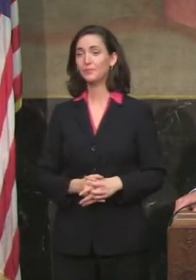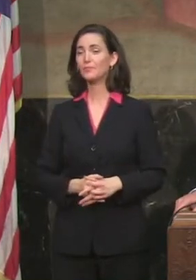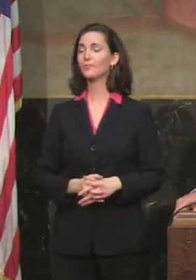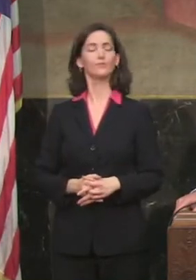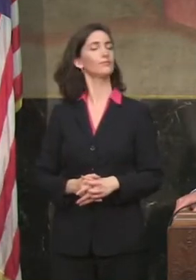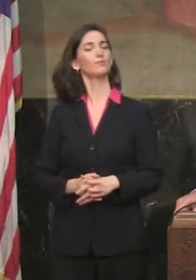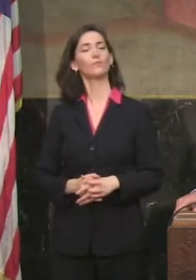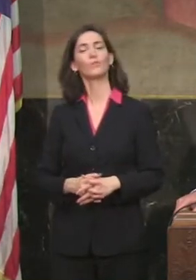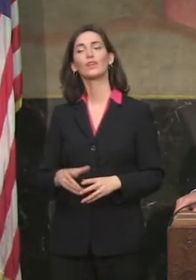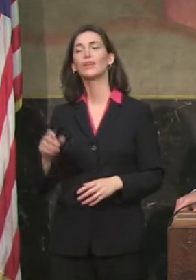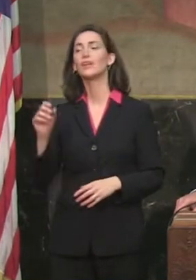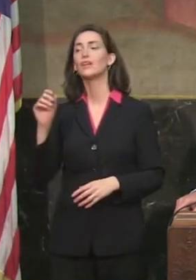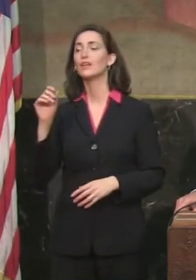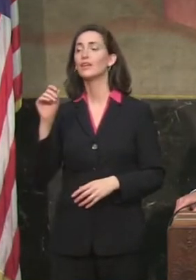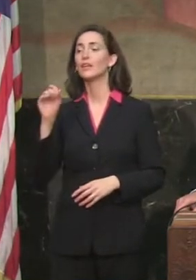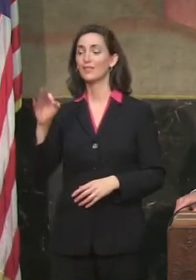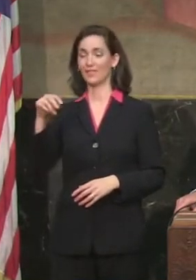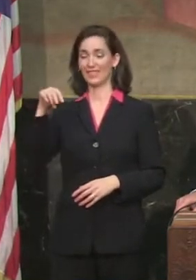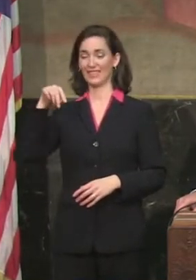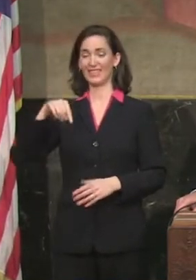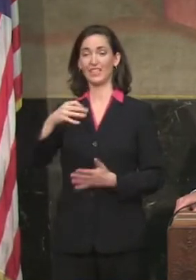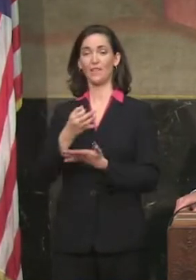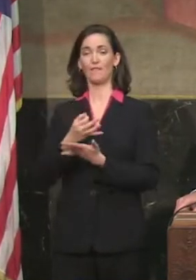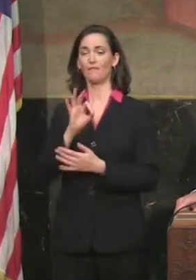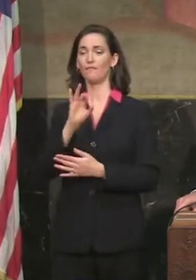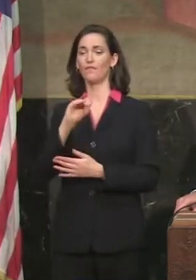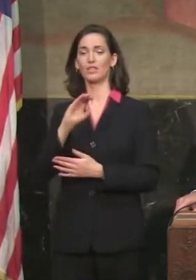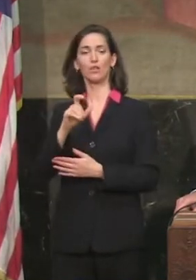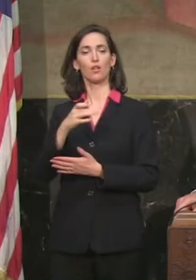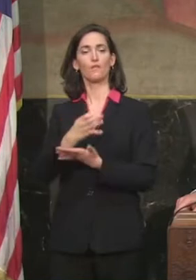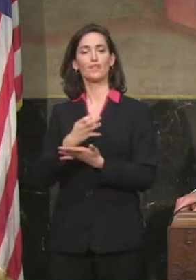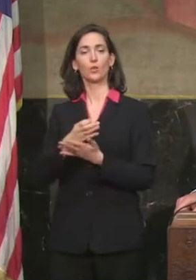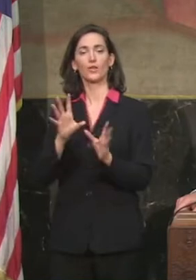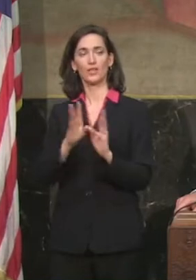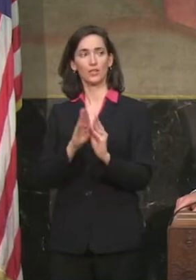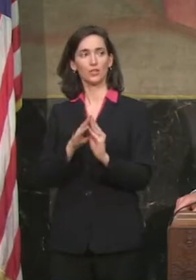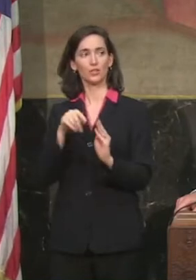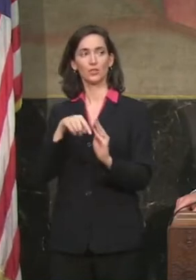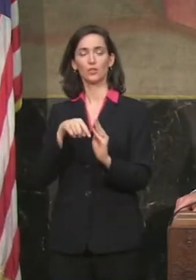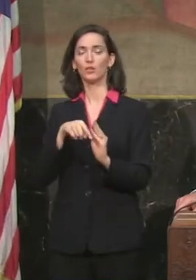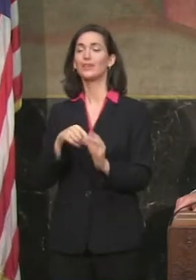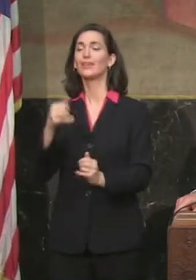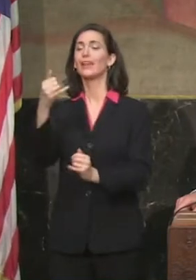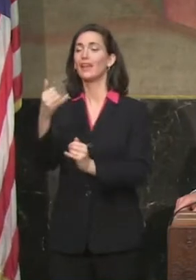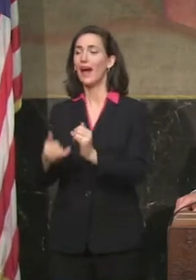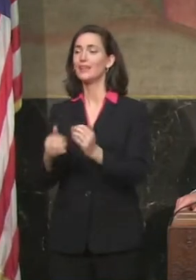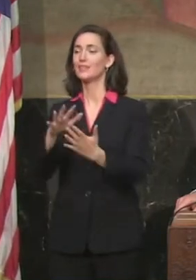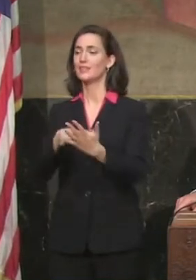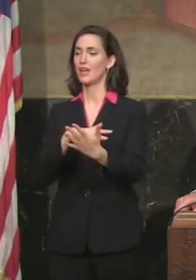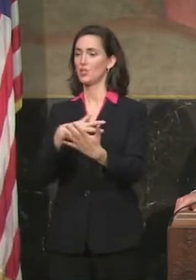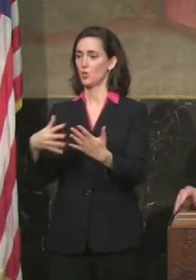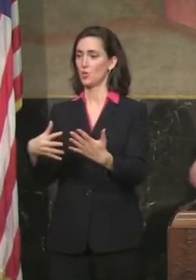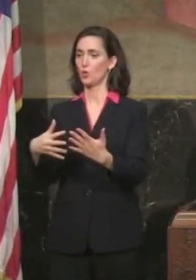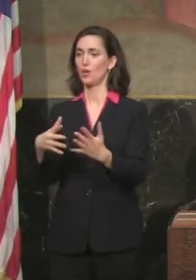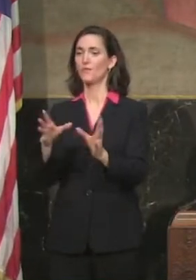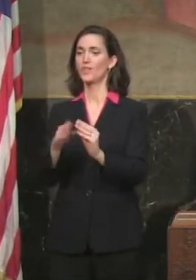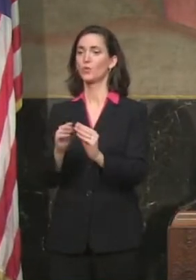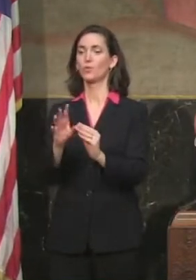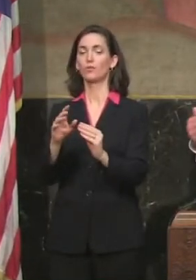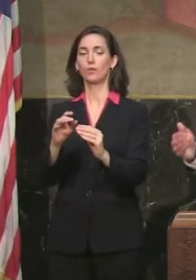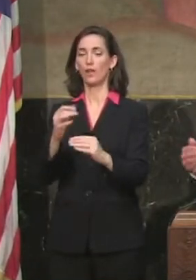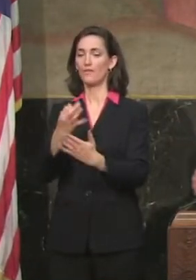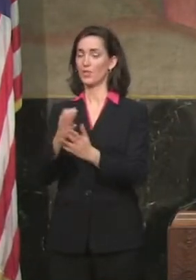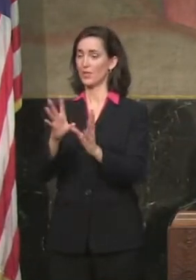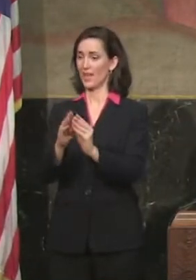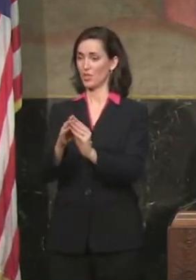If you just look at this fiscal session, the last scheduled fiscal session before the fiscal cliff, which means this is